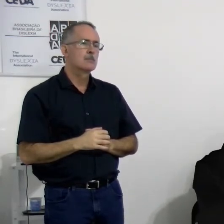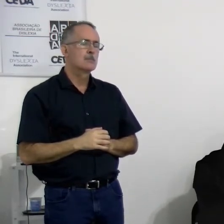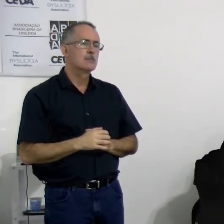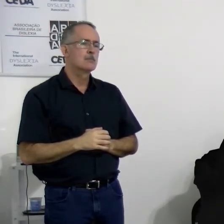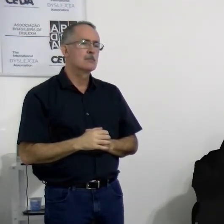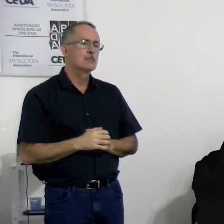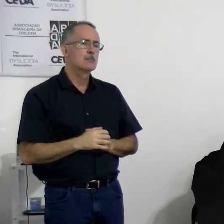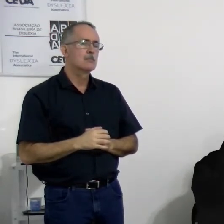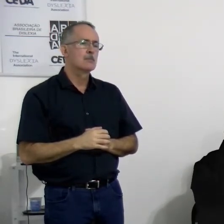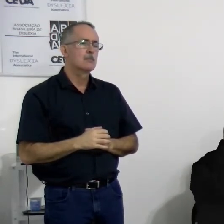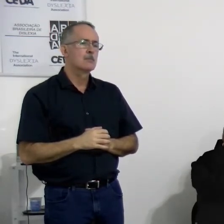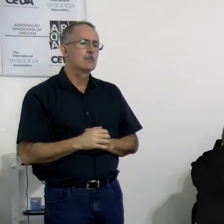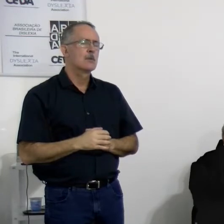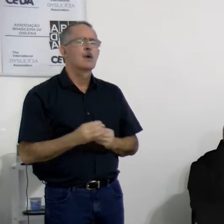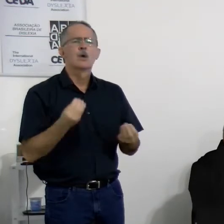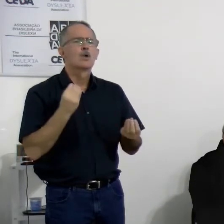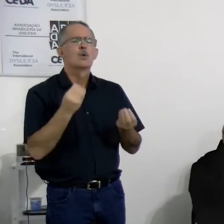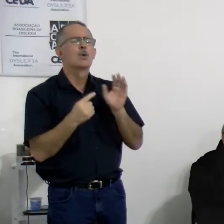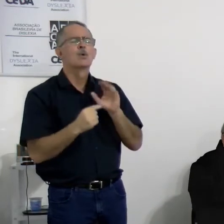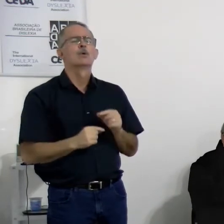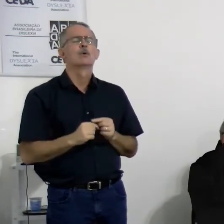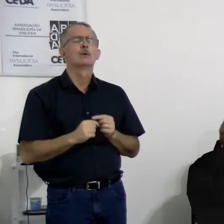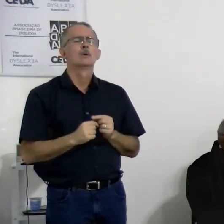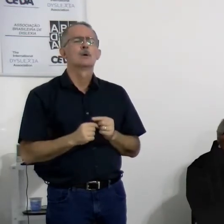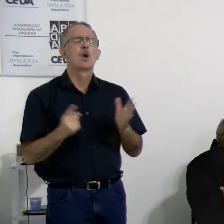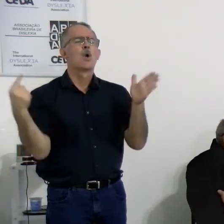Dyslexia Association, the main purpose of it?